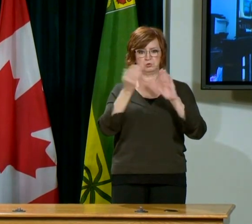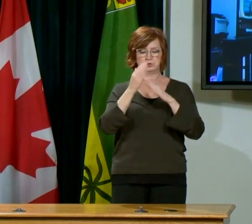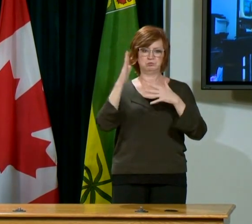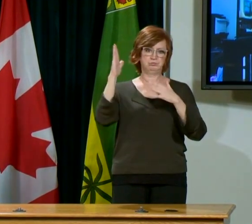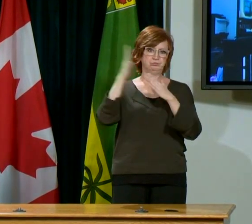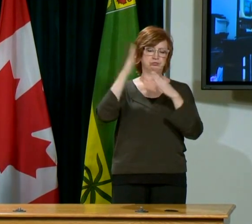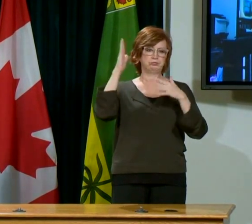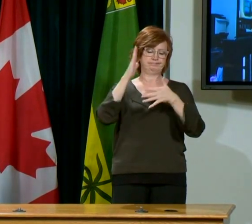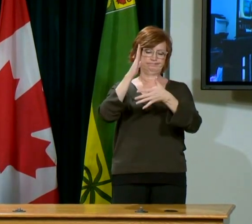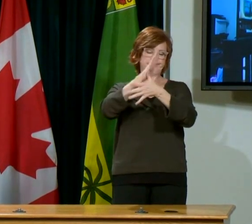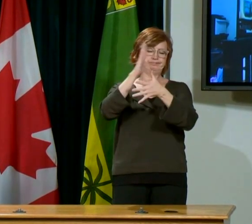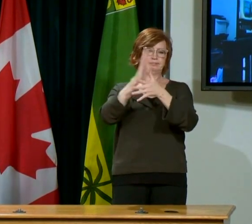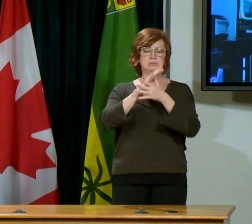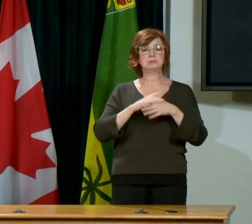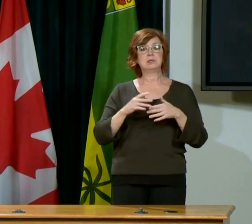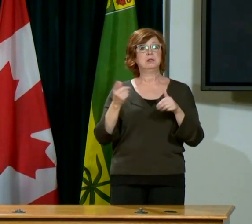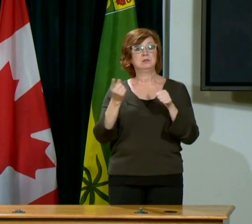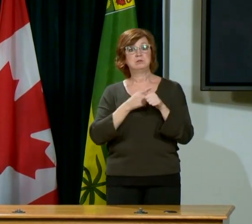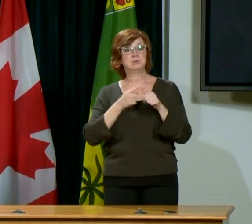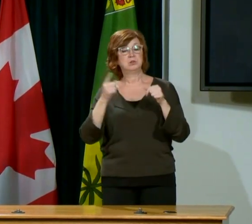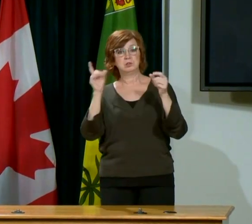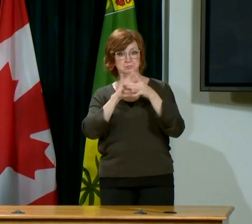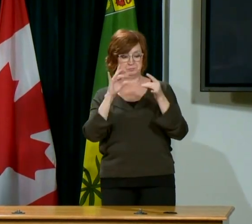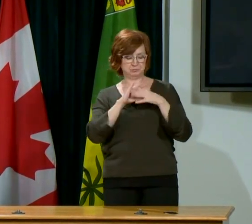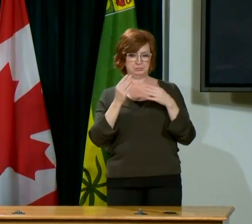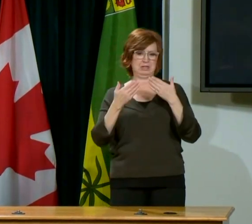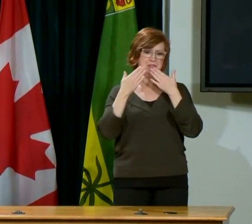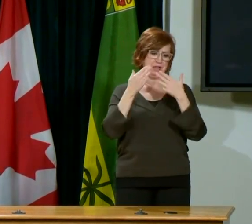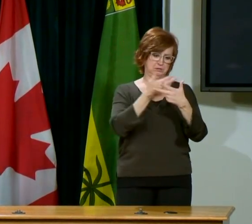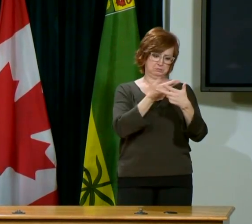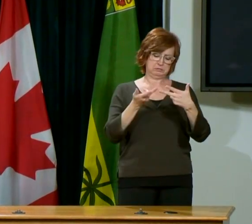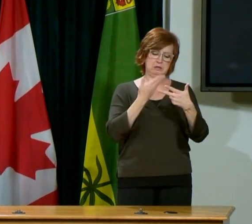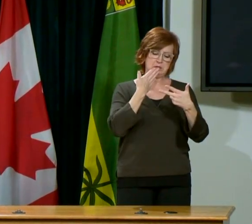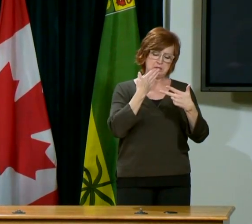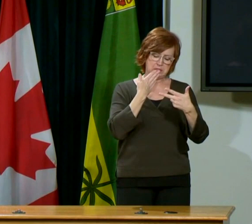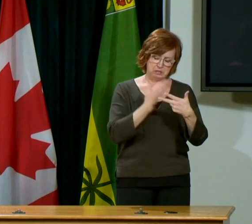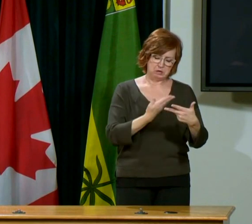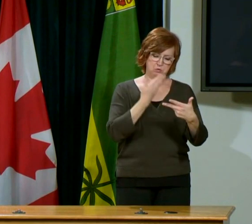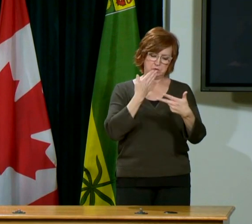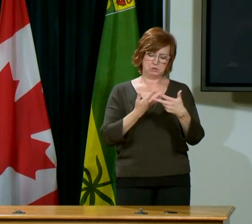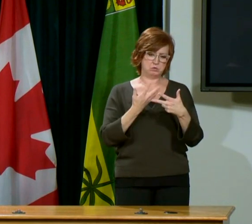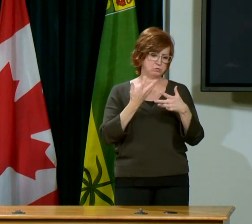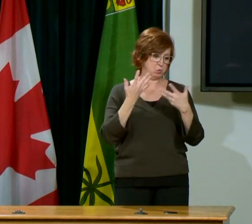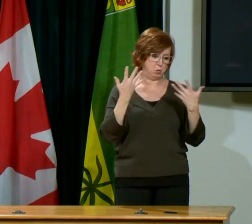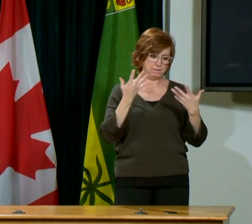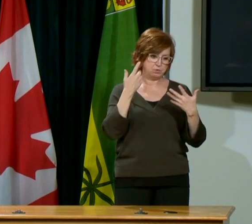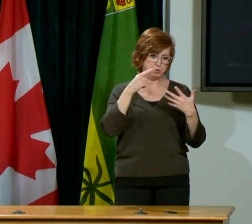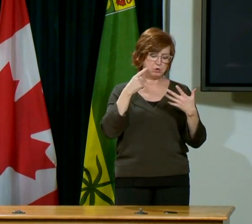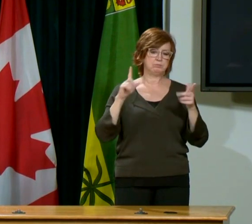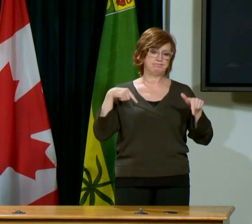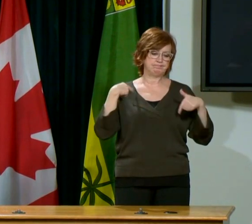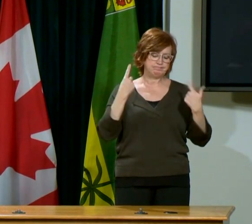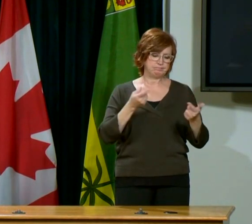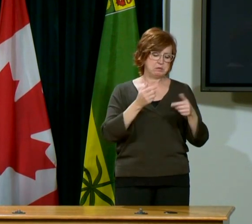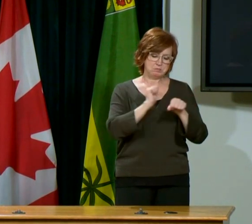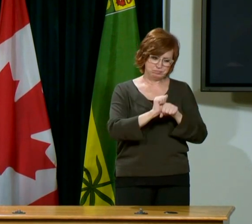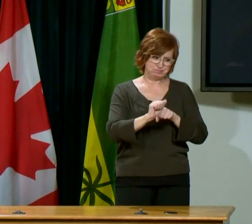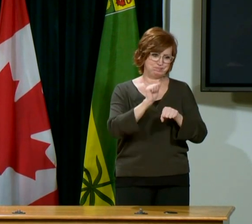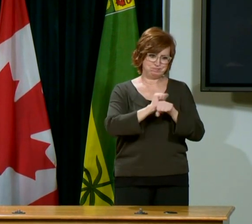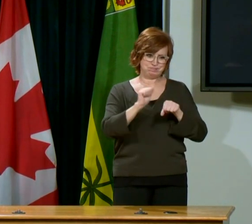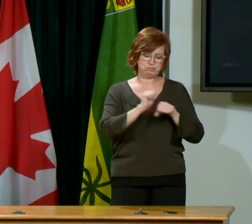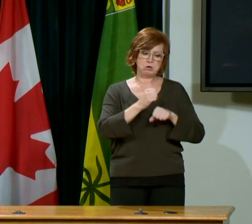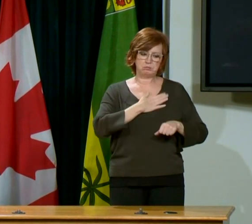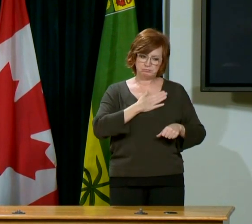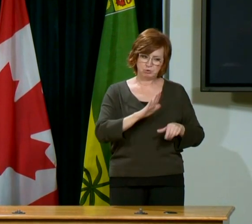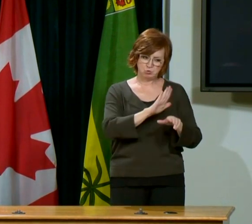I'd like to take this opportunity to publicly thank all three of them for their hard work and sacrifice preparing the province for